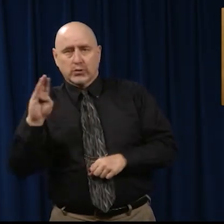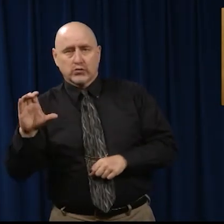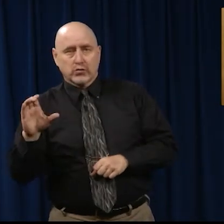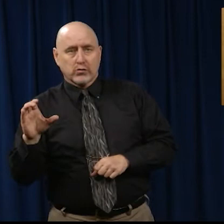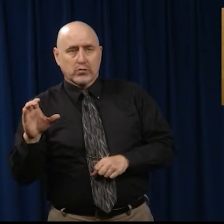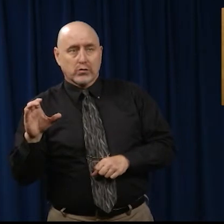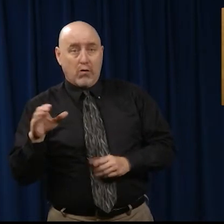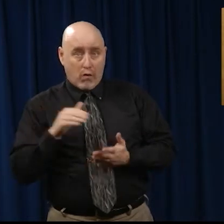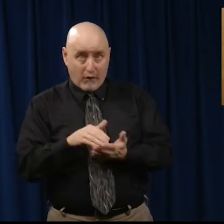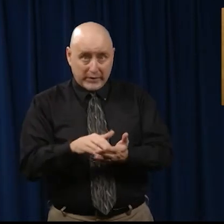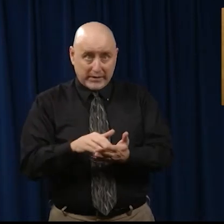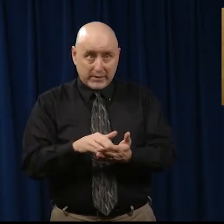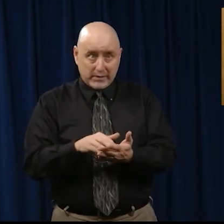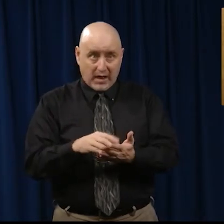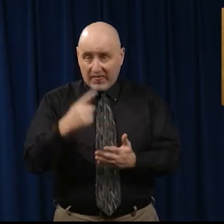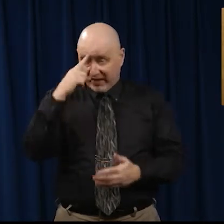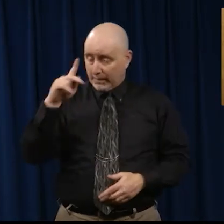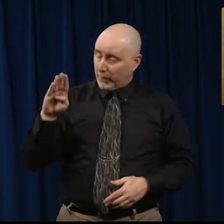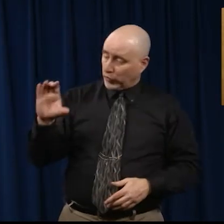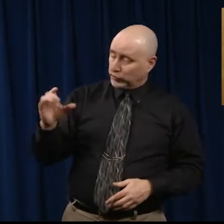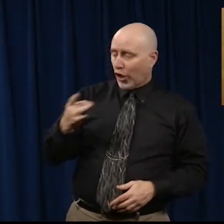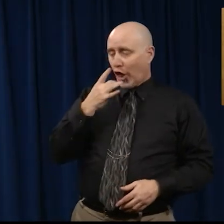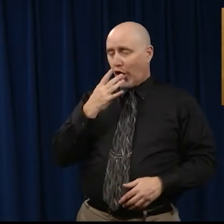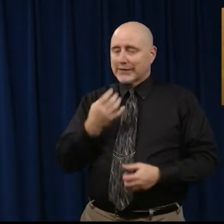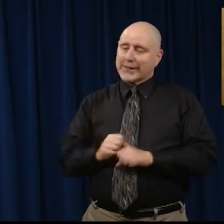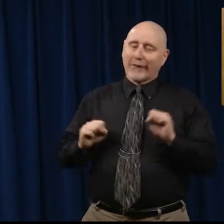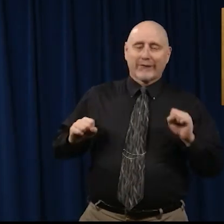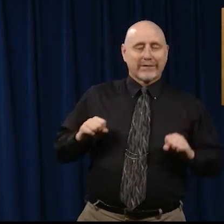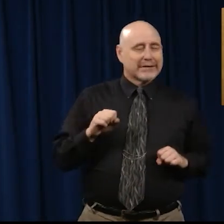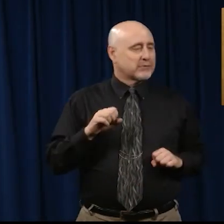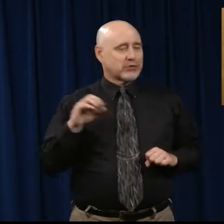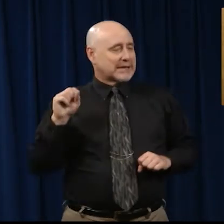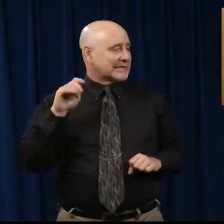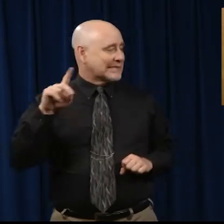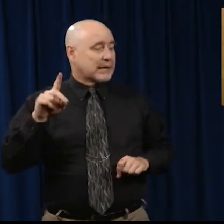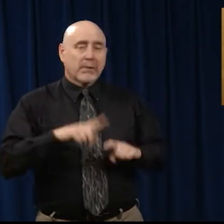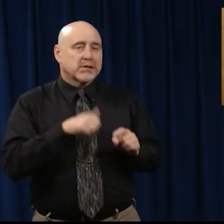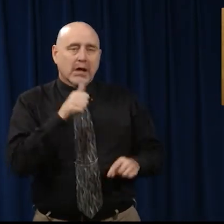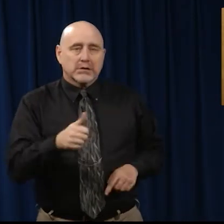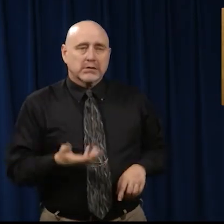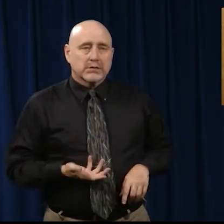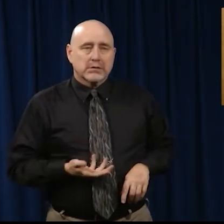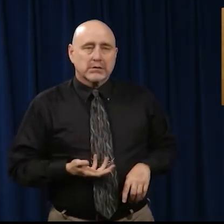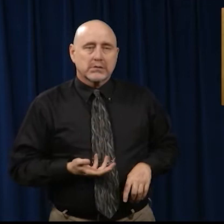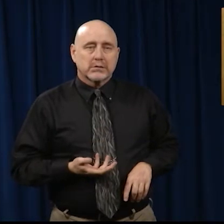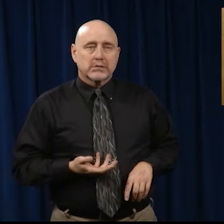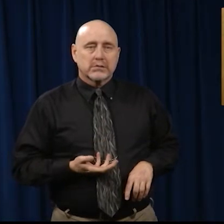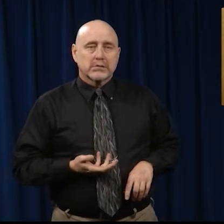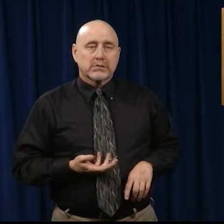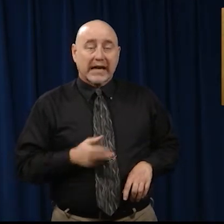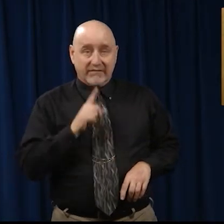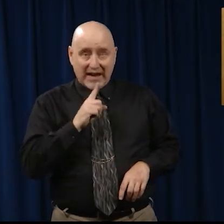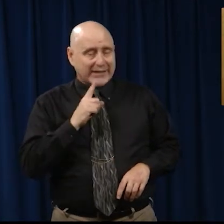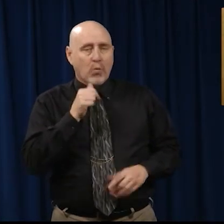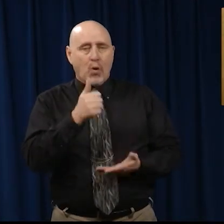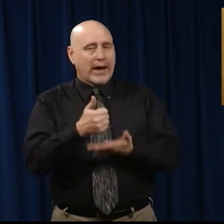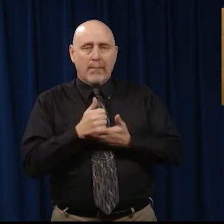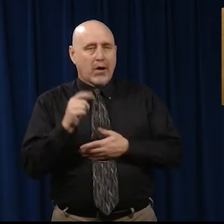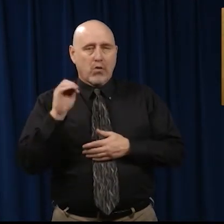not, because many times she thinks that the pill is going to keep her from getting a sexually transmitted disease, which it is not going to do. In fact, it won't